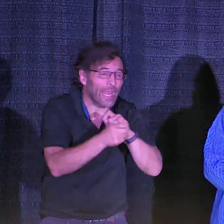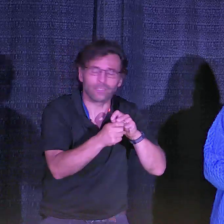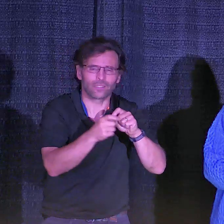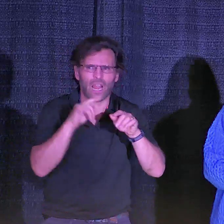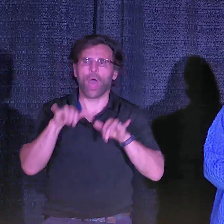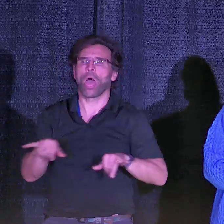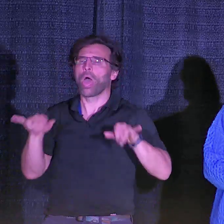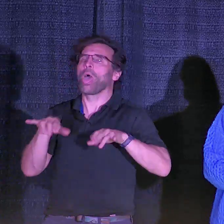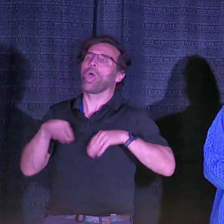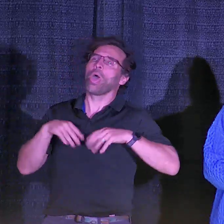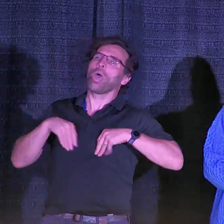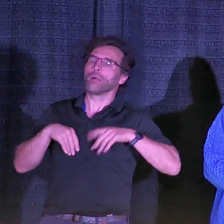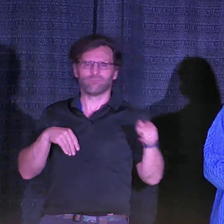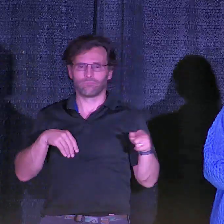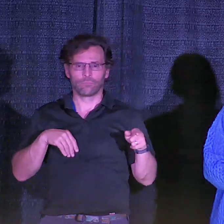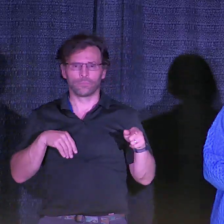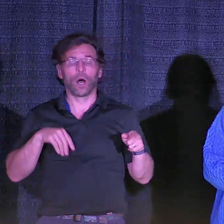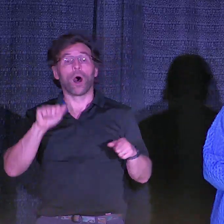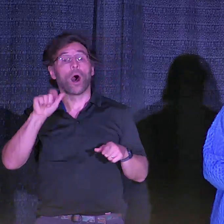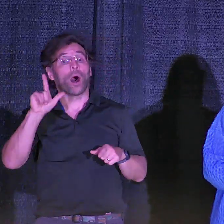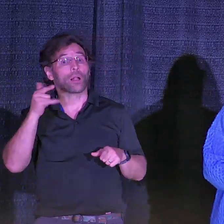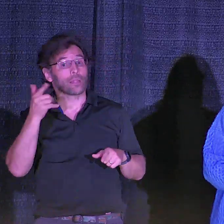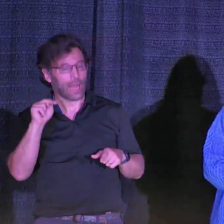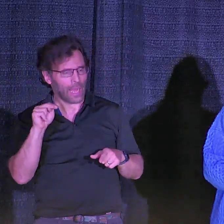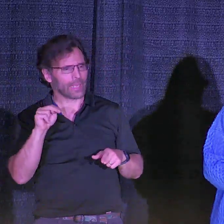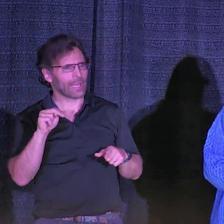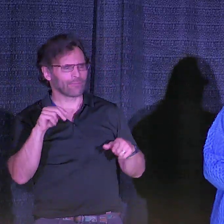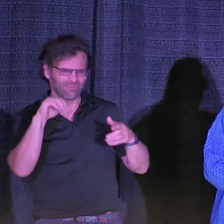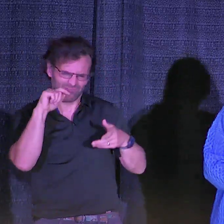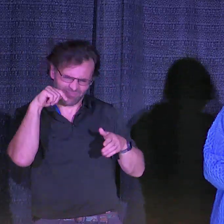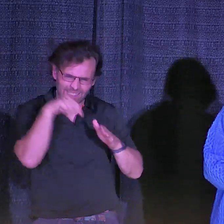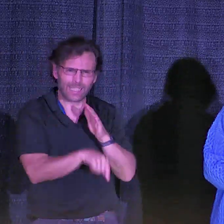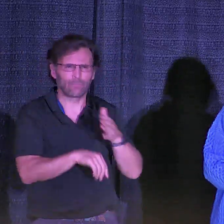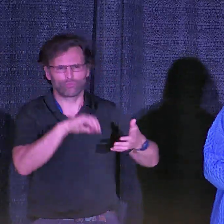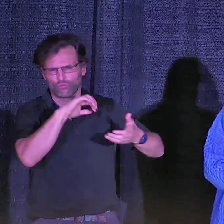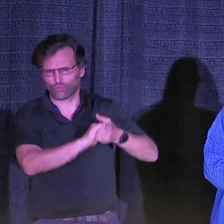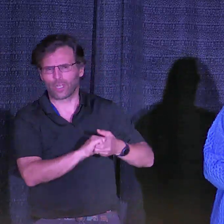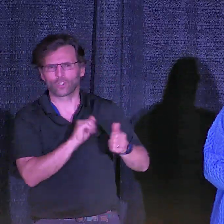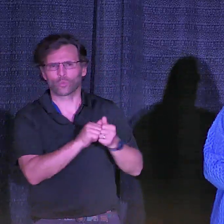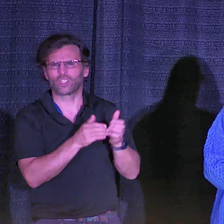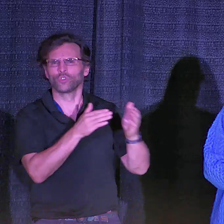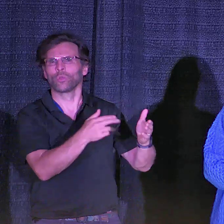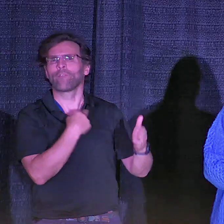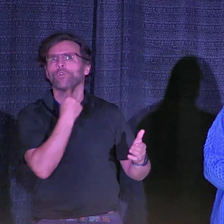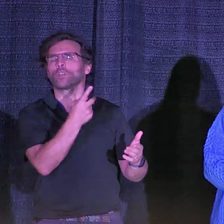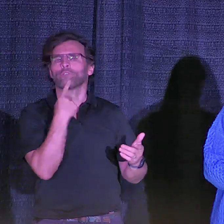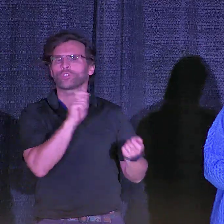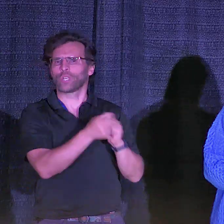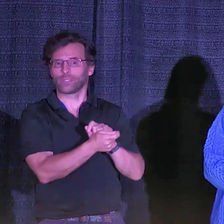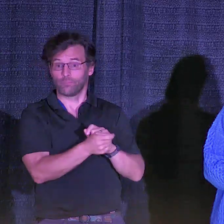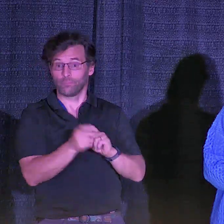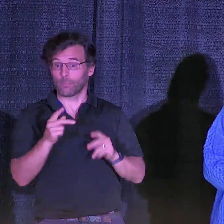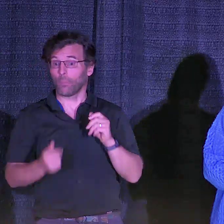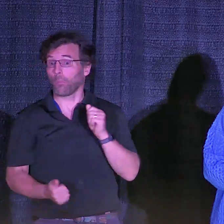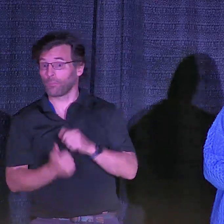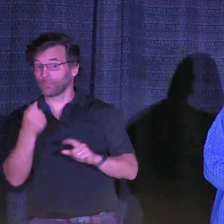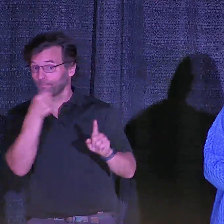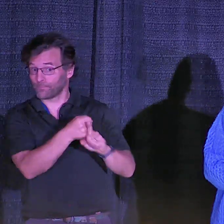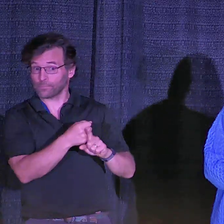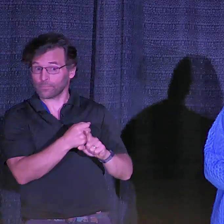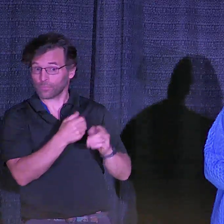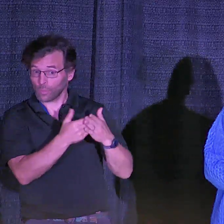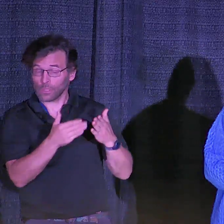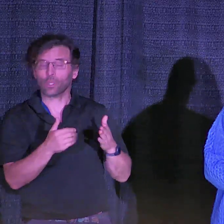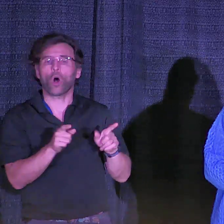quo. Align has deep trust with Street Voices of Change, knowing that people most impacted by homelessness are also closest